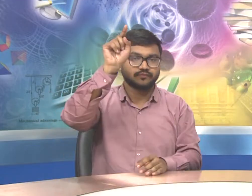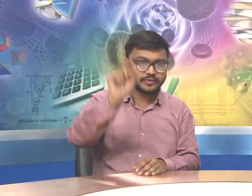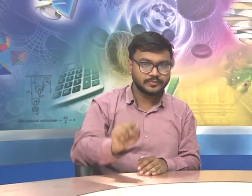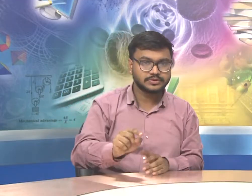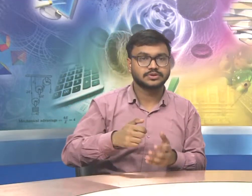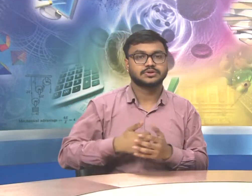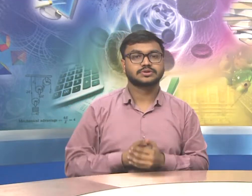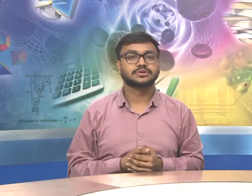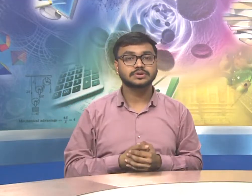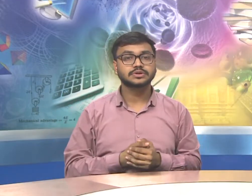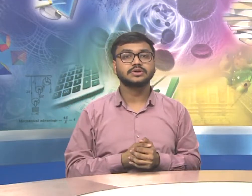Judicial review.